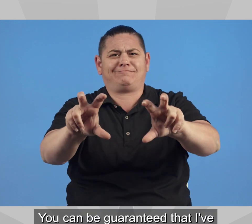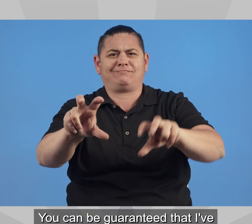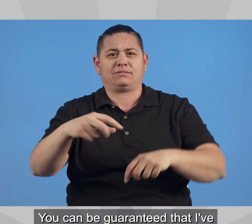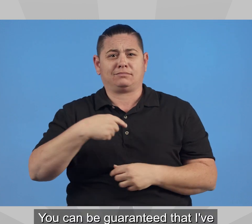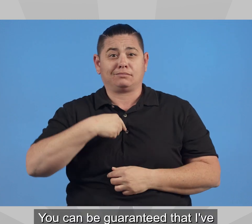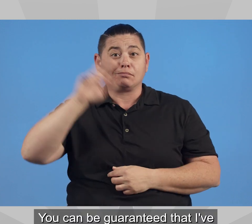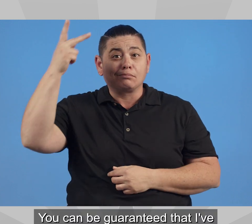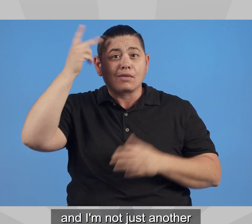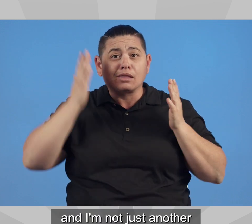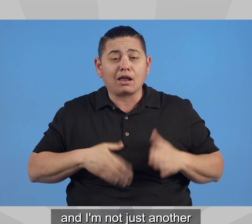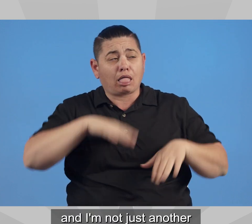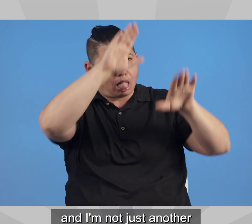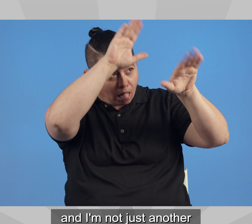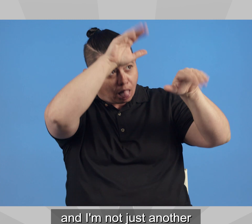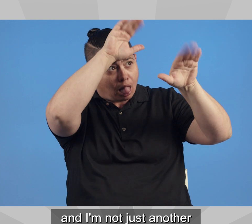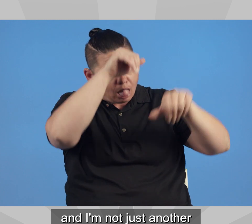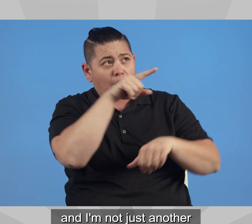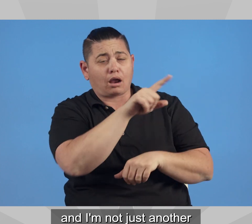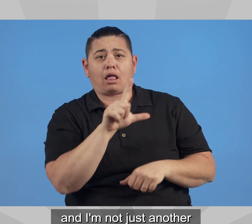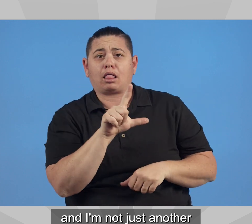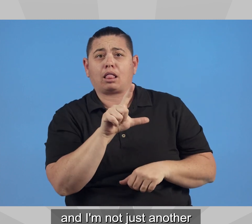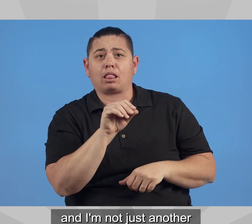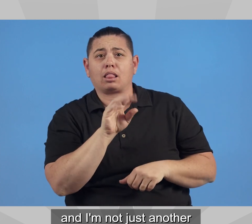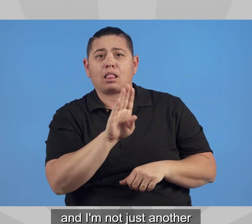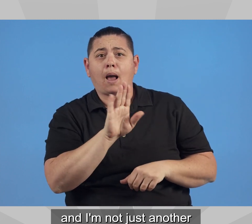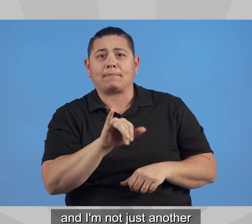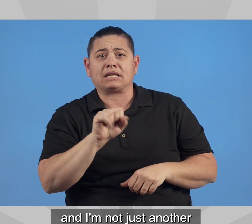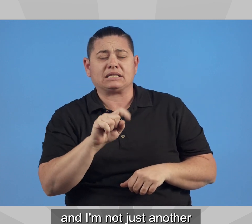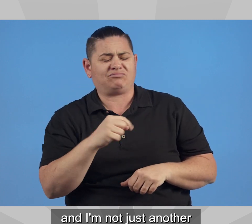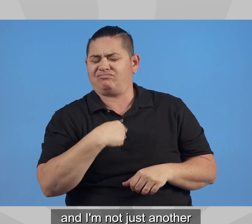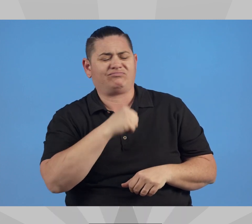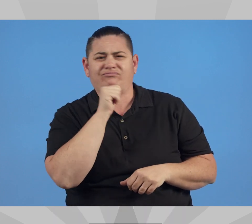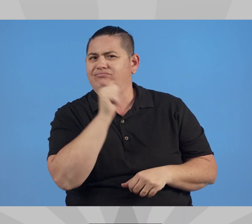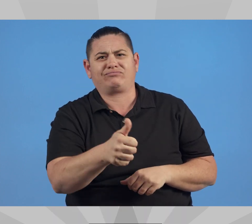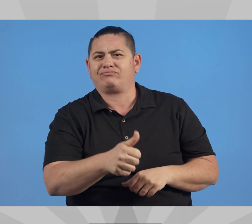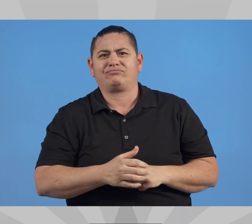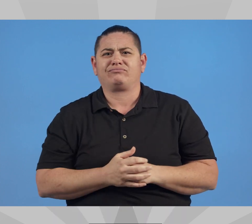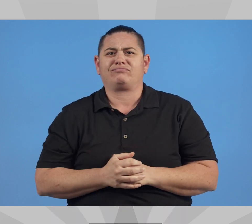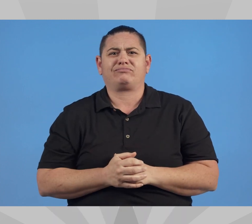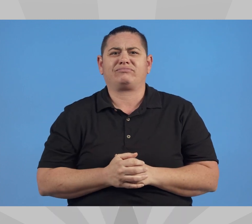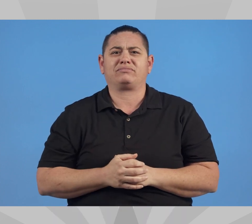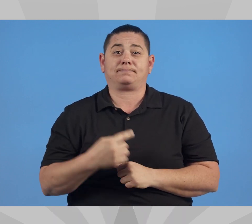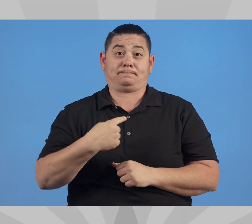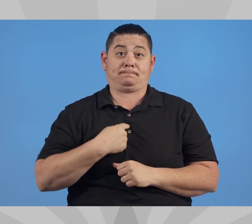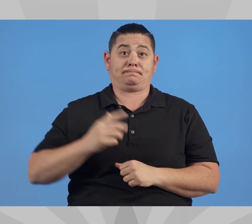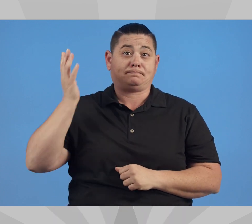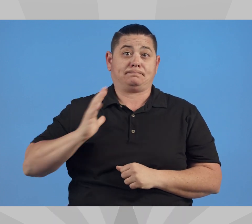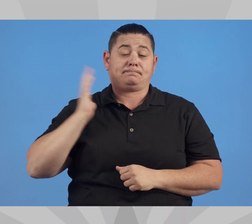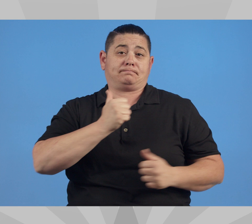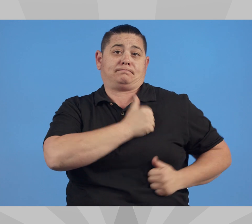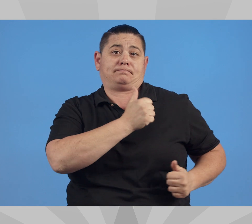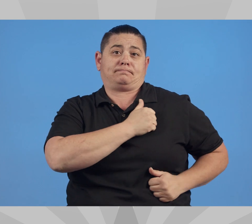the time and service and am not just another career politician beholden to lobbyists.